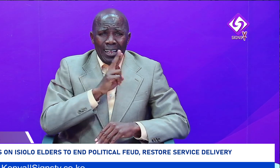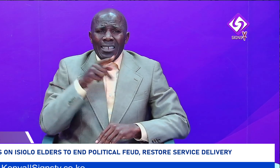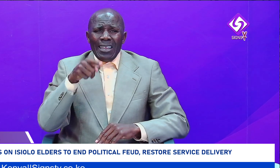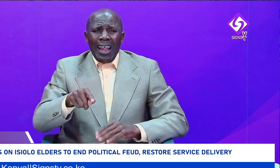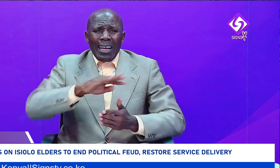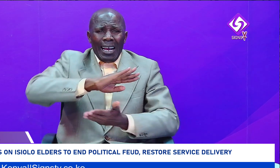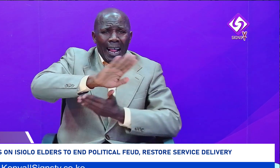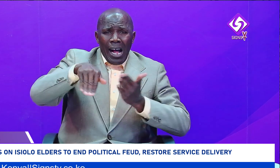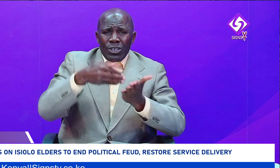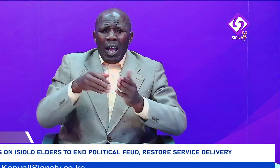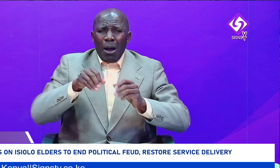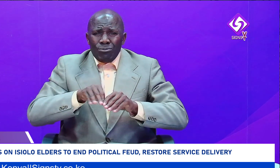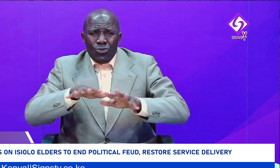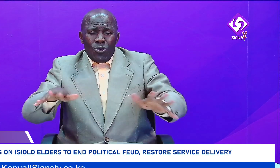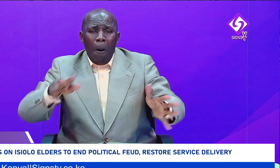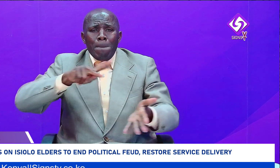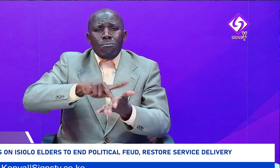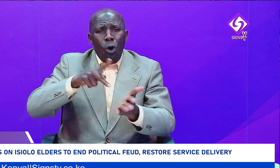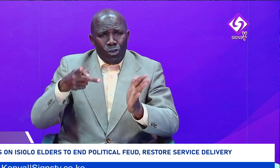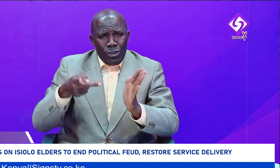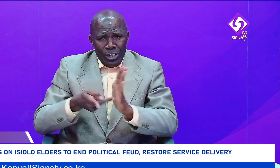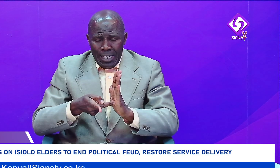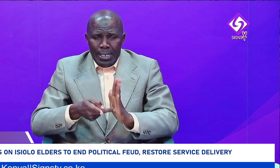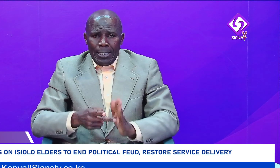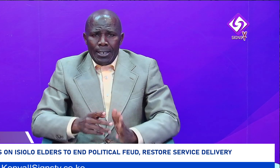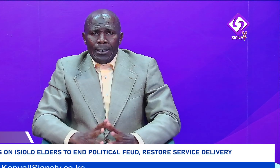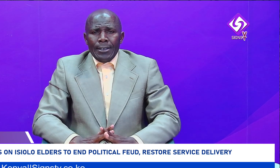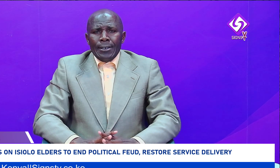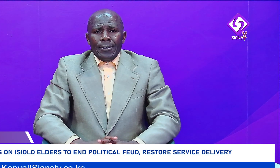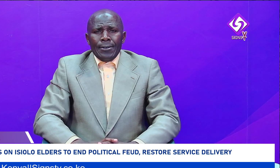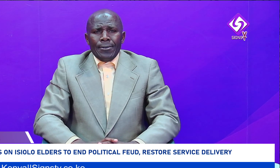to critical infrastructure projects within the county.